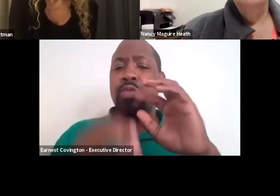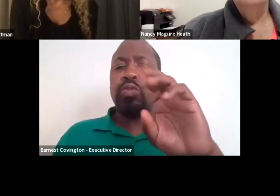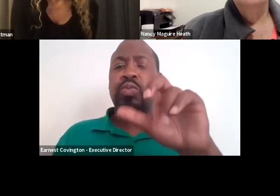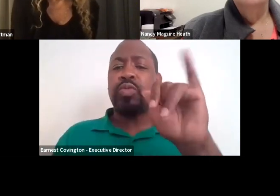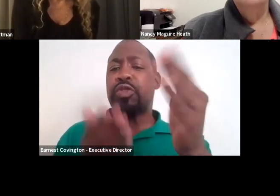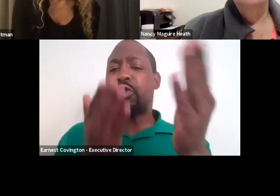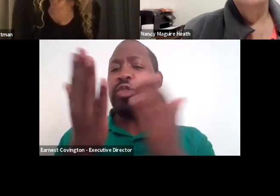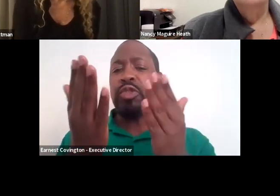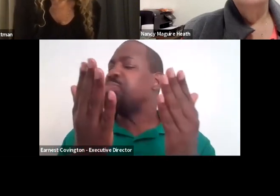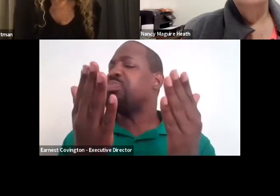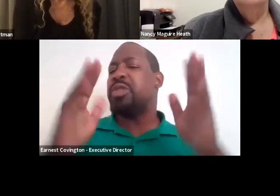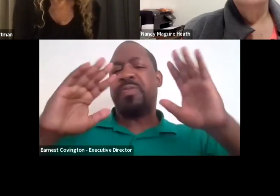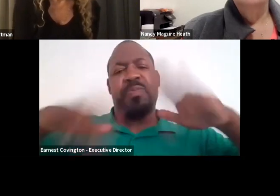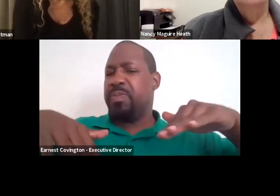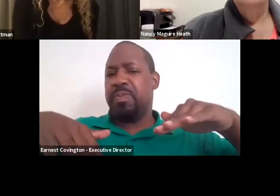tele-relay